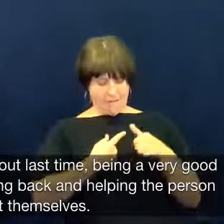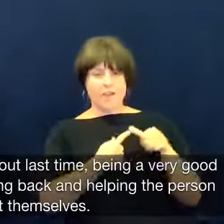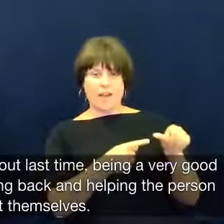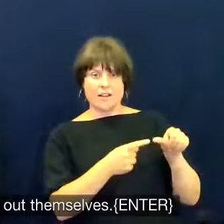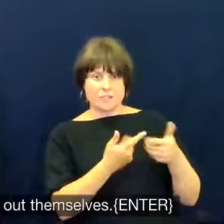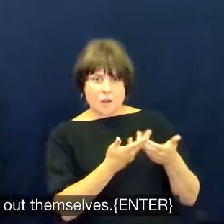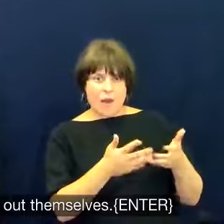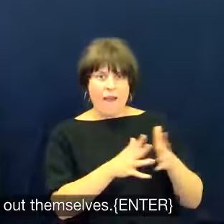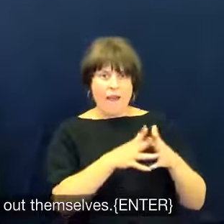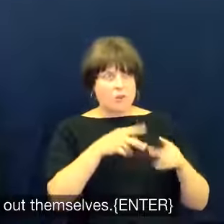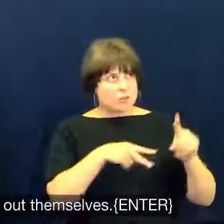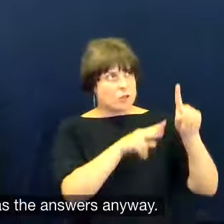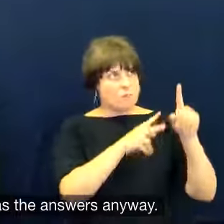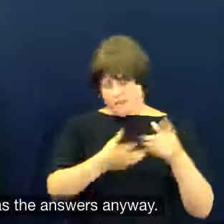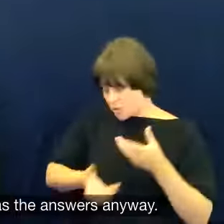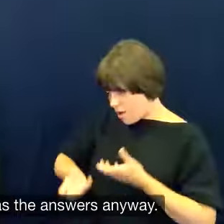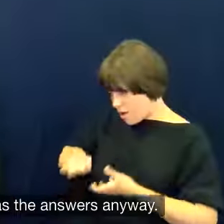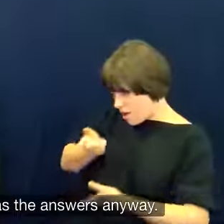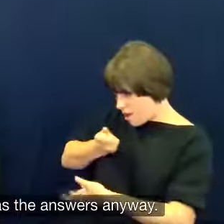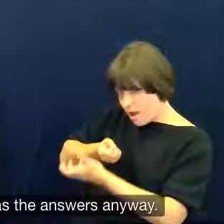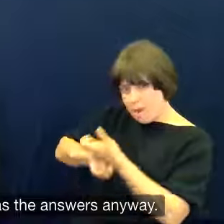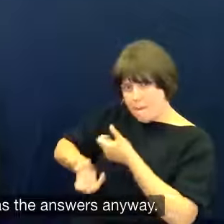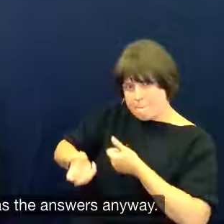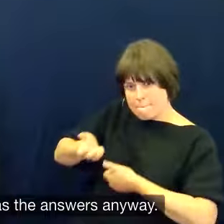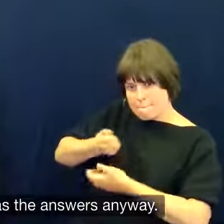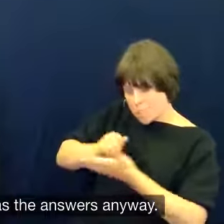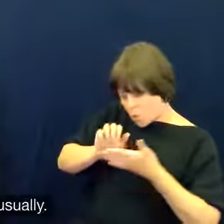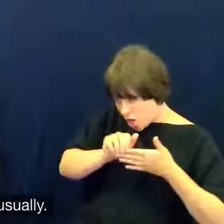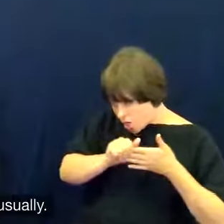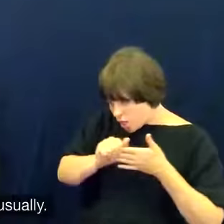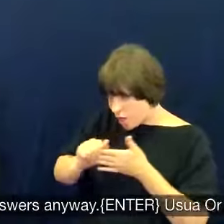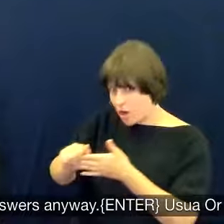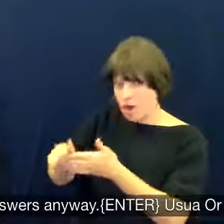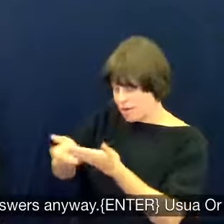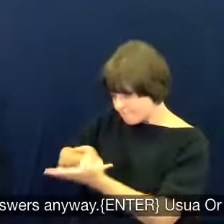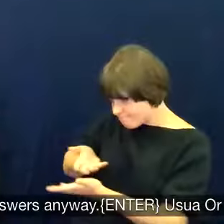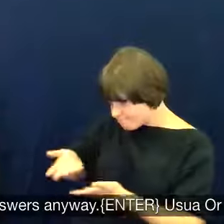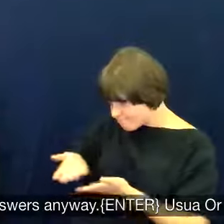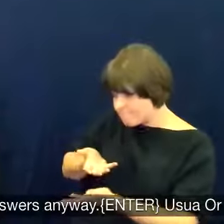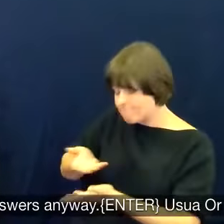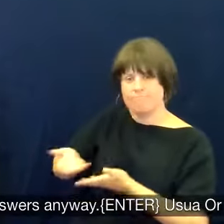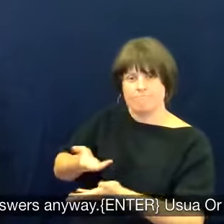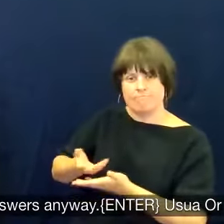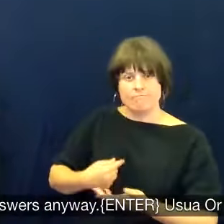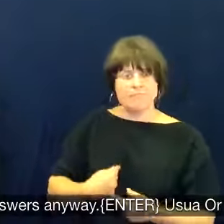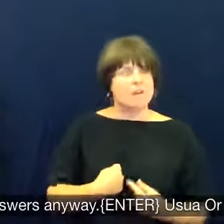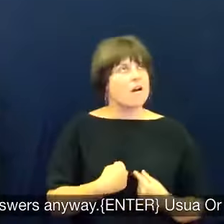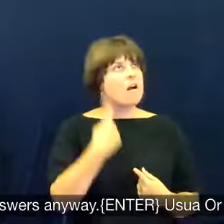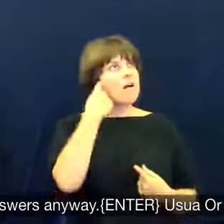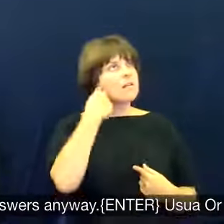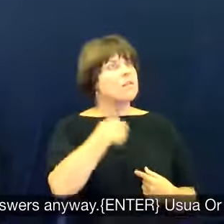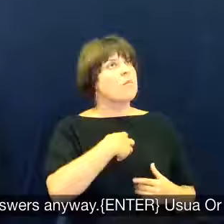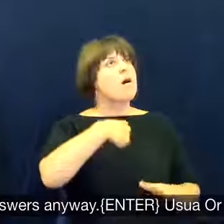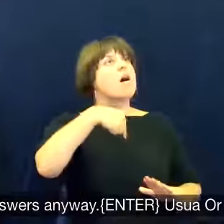or usually, and sometimes it's just that guiding and the opportunity to have a conversation, to think more about it,